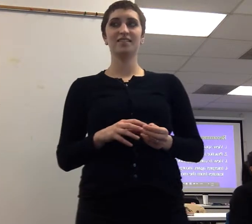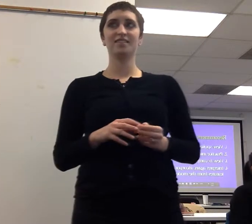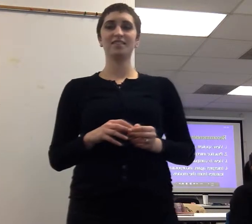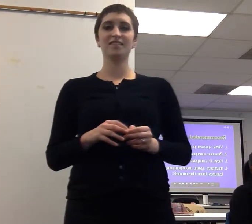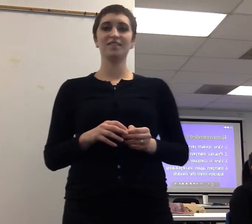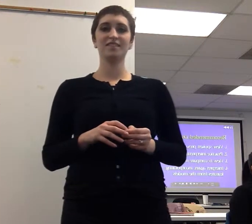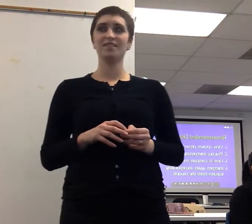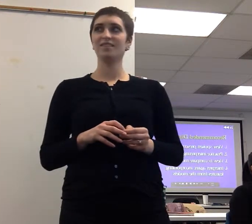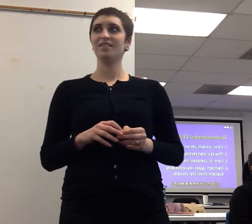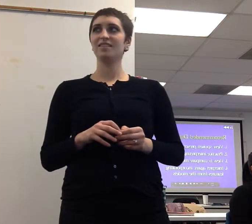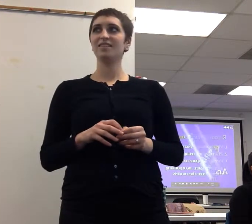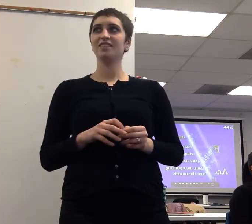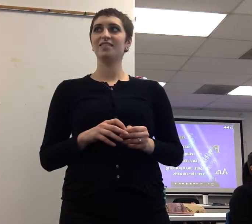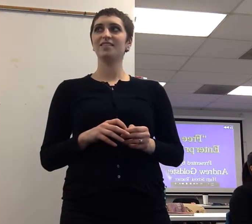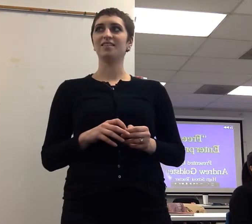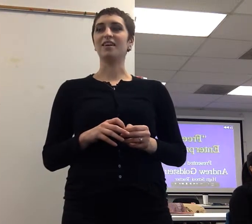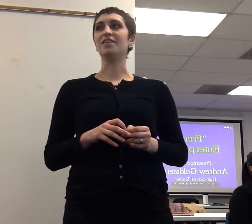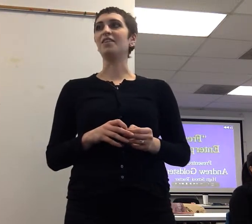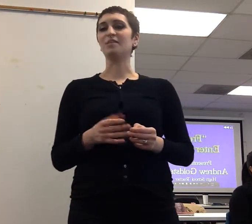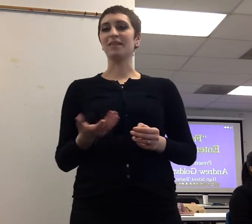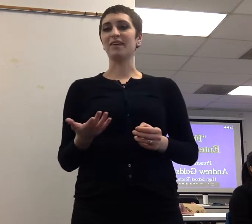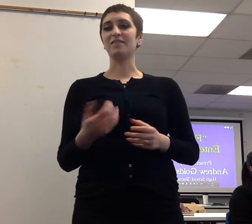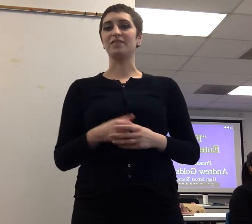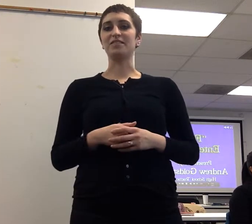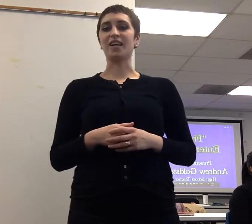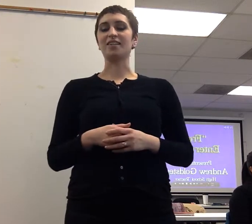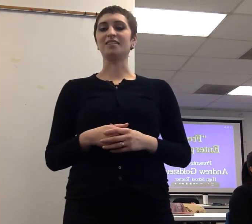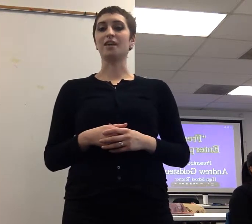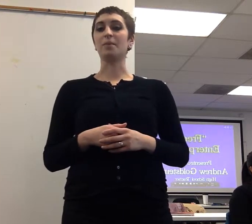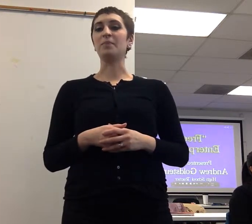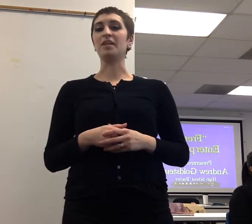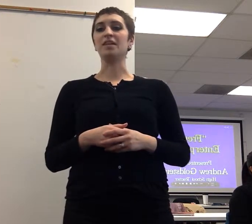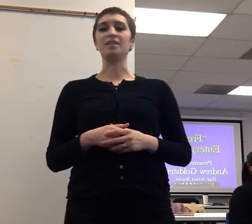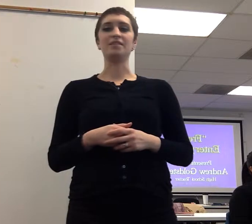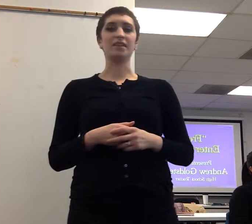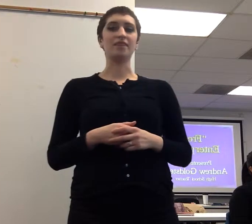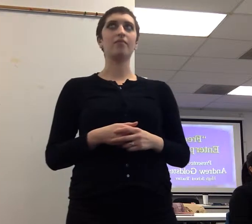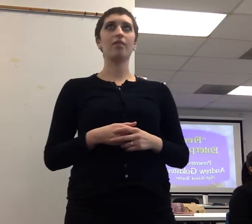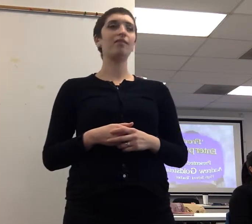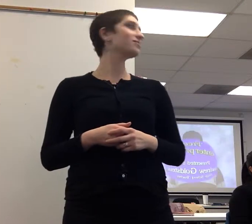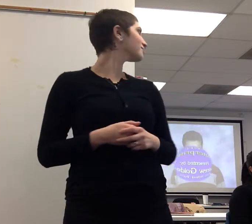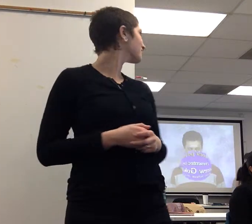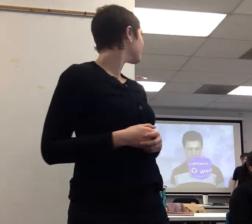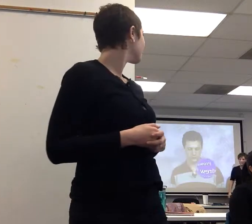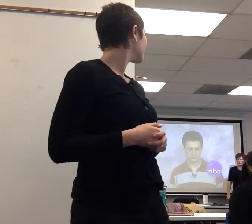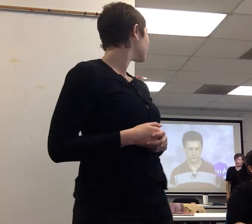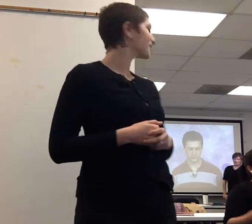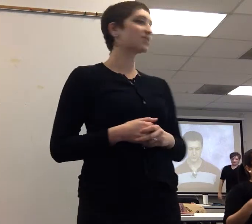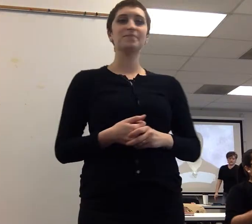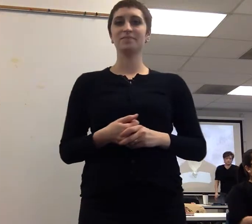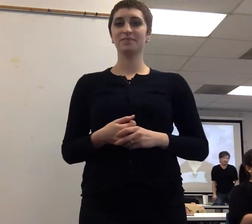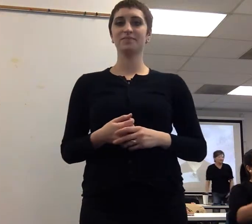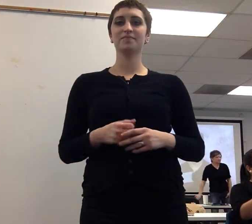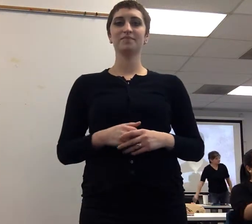Yeah. It's 40 seconds. I know, like 50 seconds. I'm a minute in, like, period.